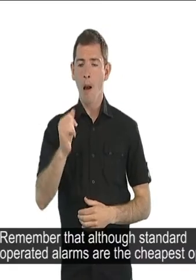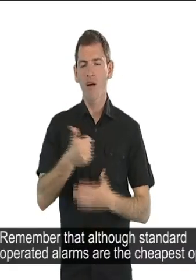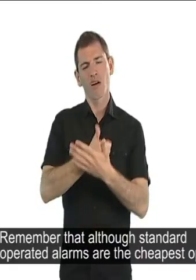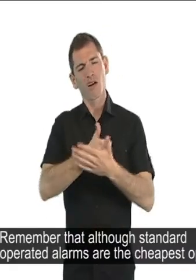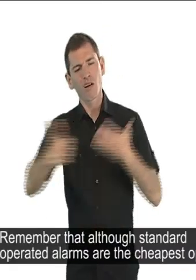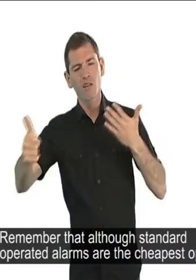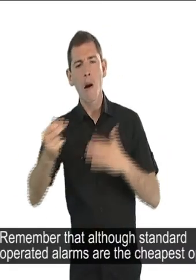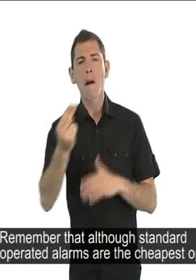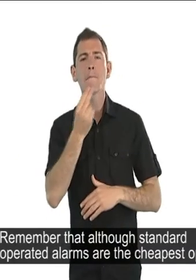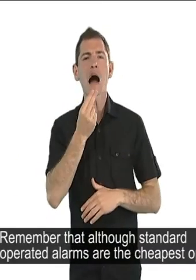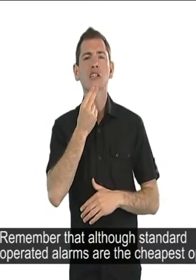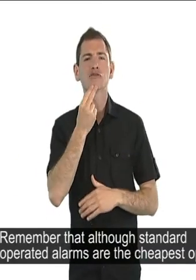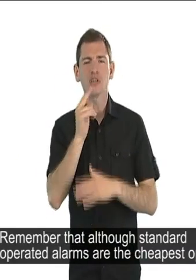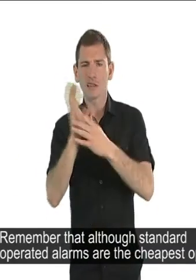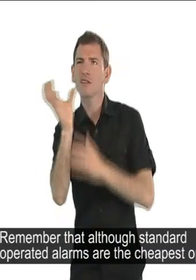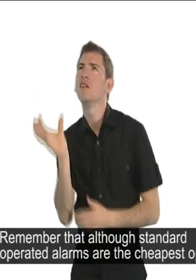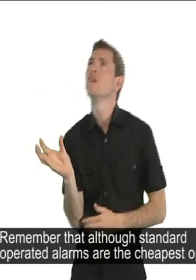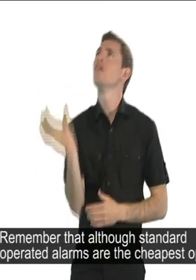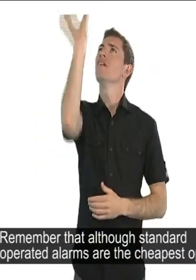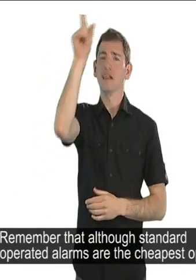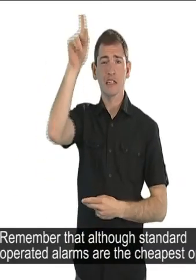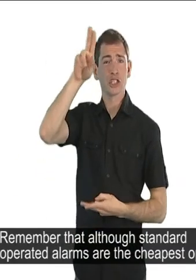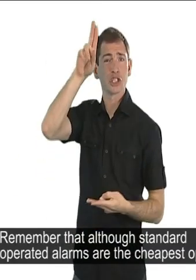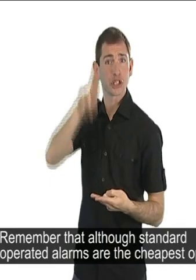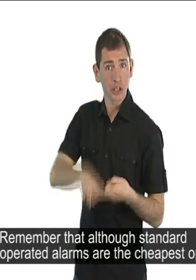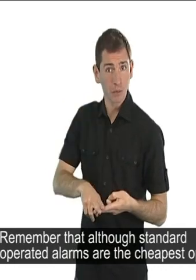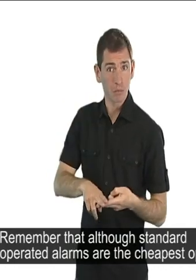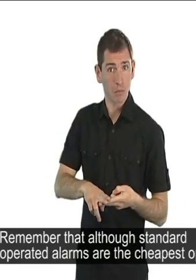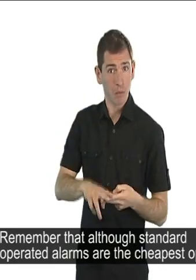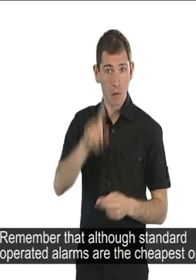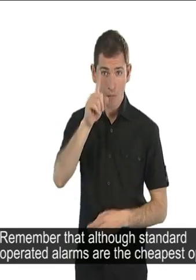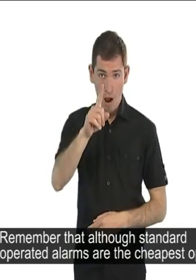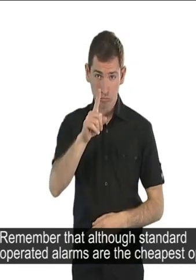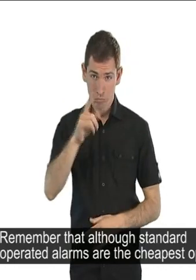Remember that although standard battery-operated alarms are the cheapest option,